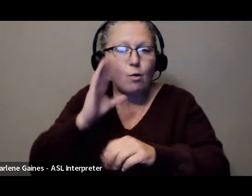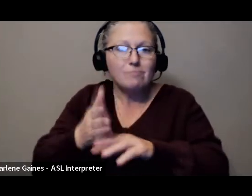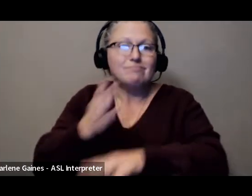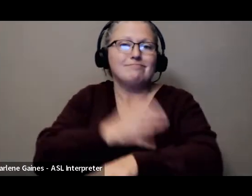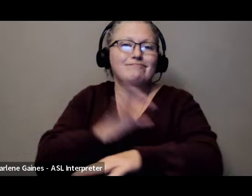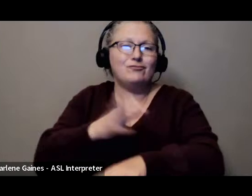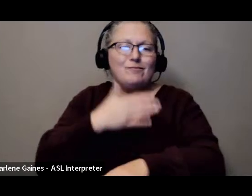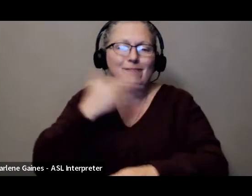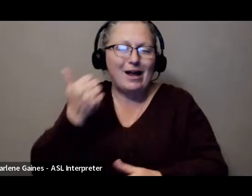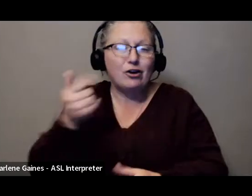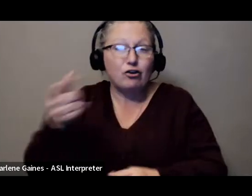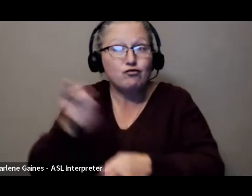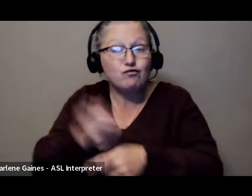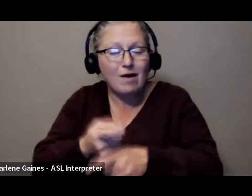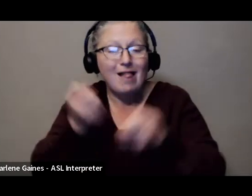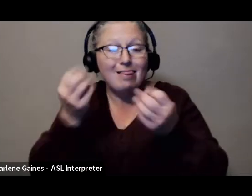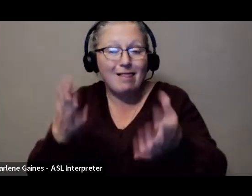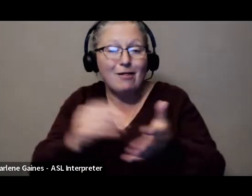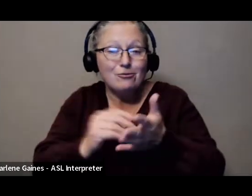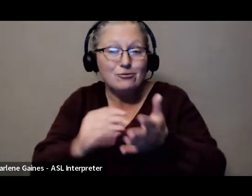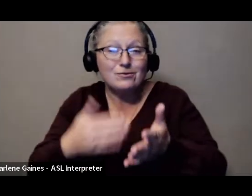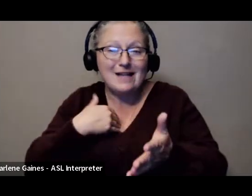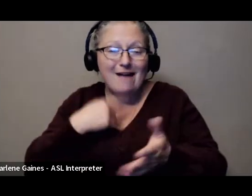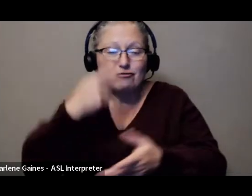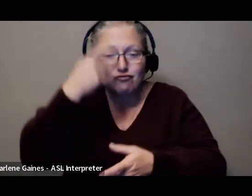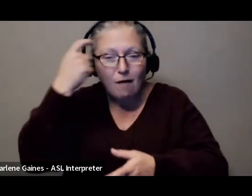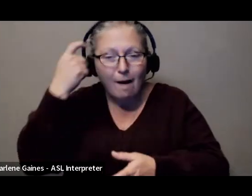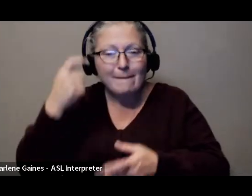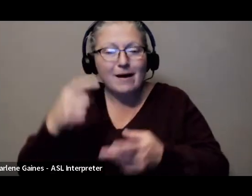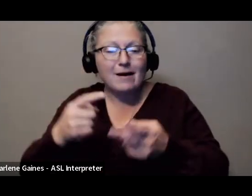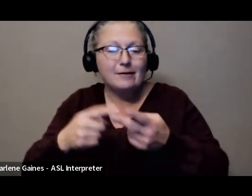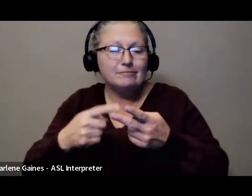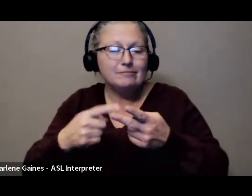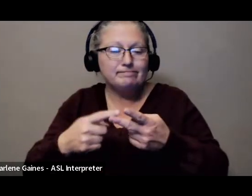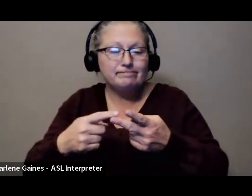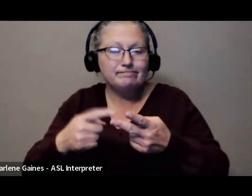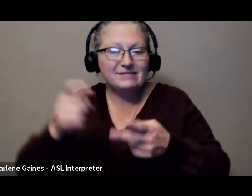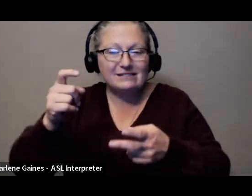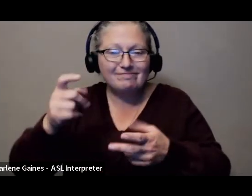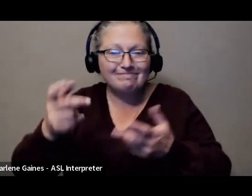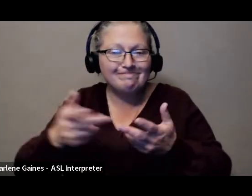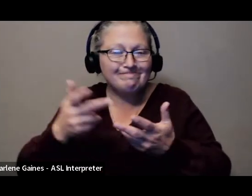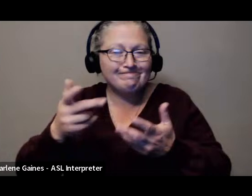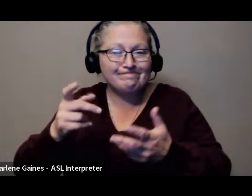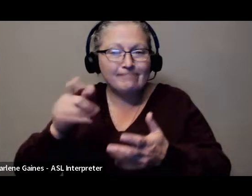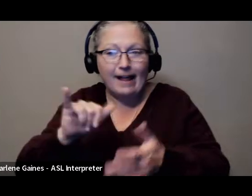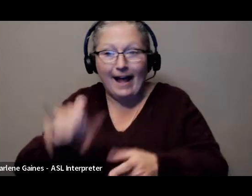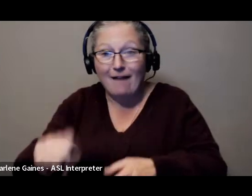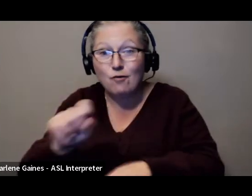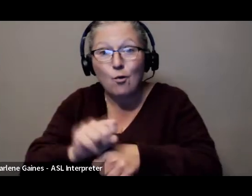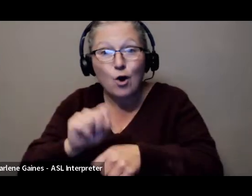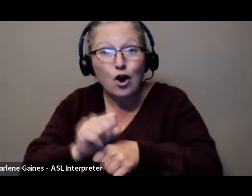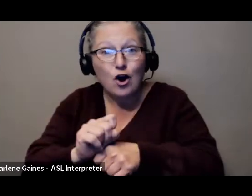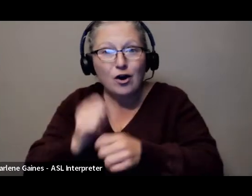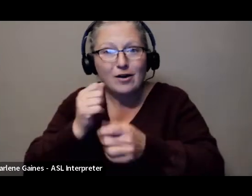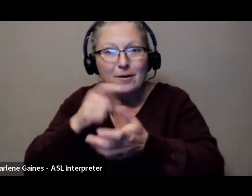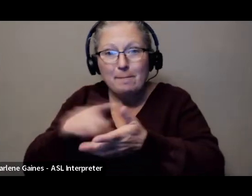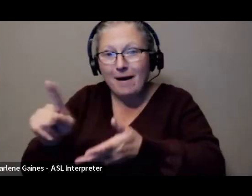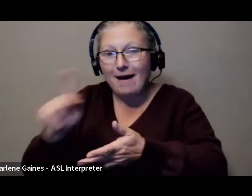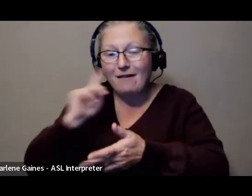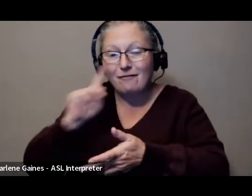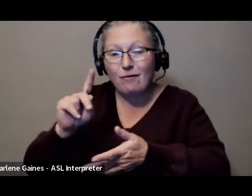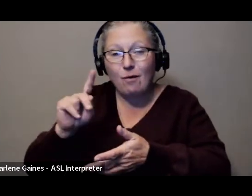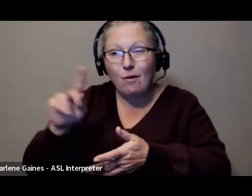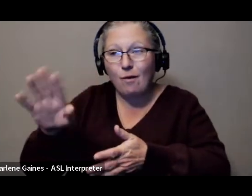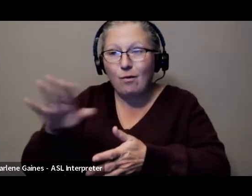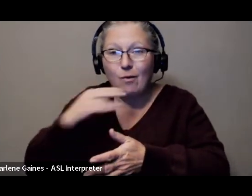right. A lot of the students have a lot of trauma, have a lot of needs like working to pay for their room